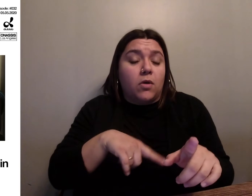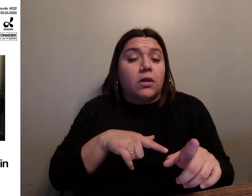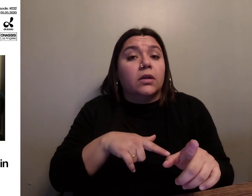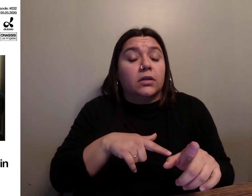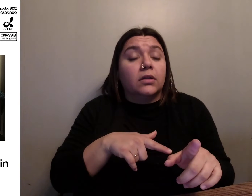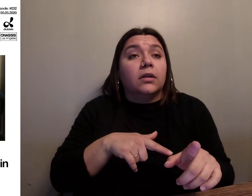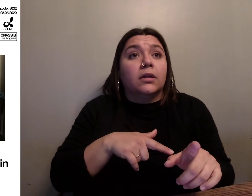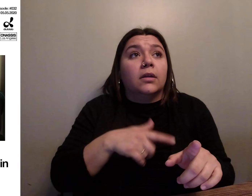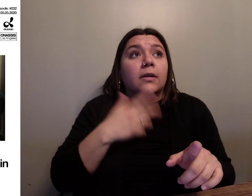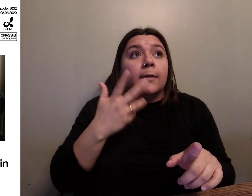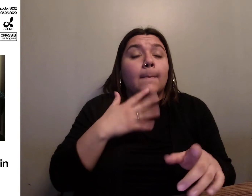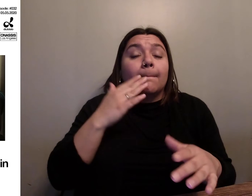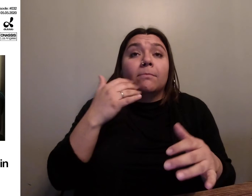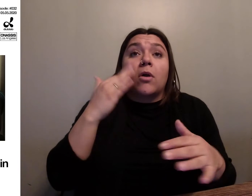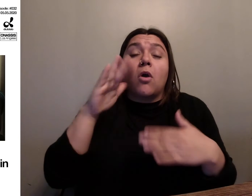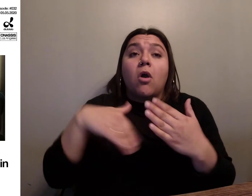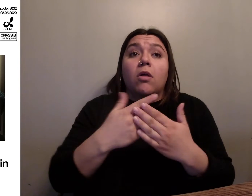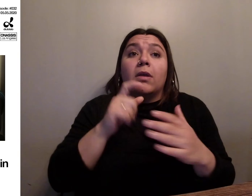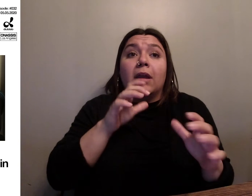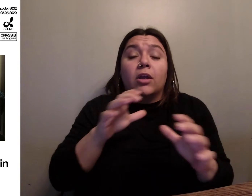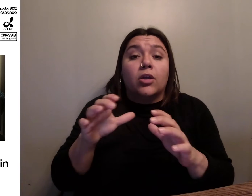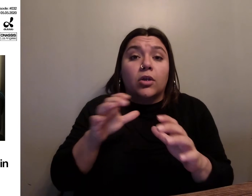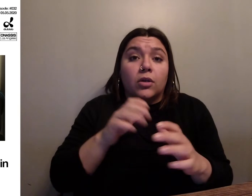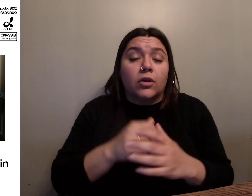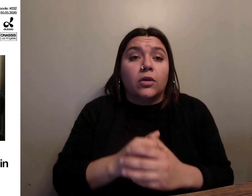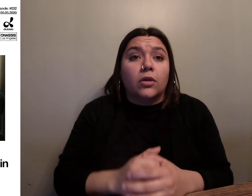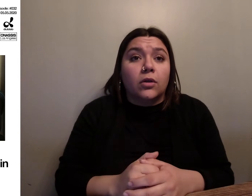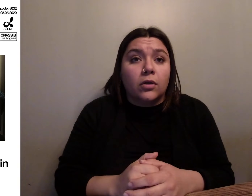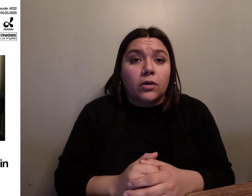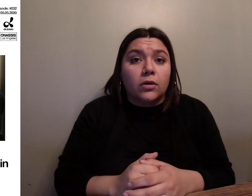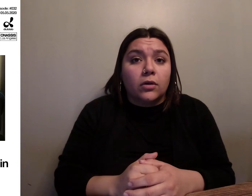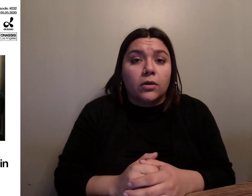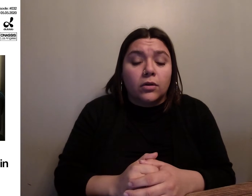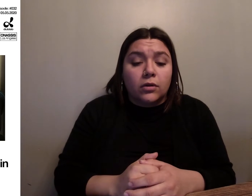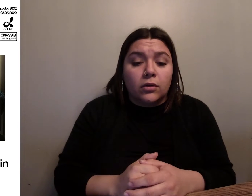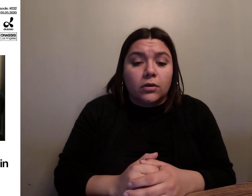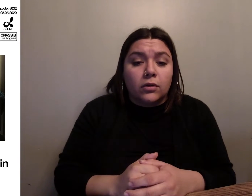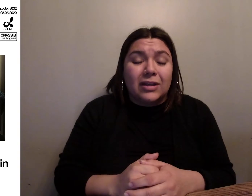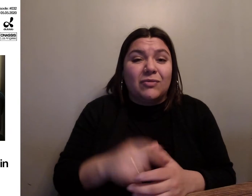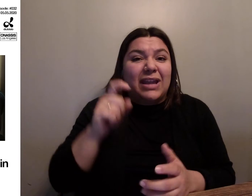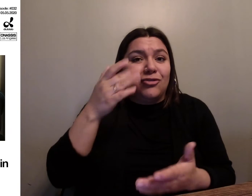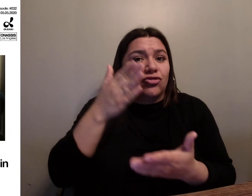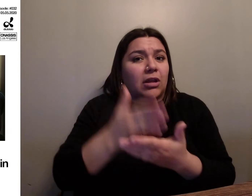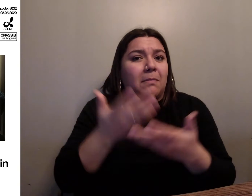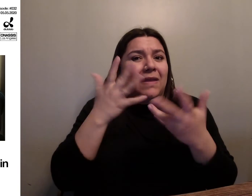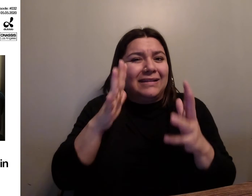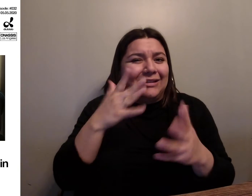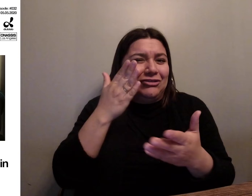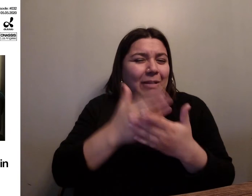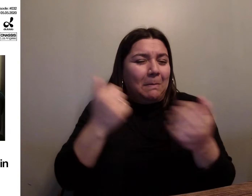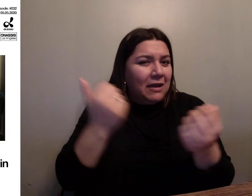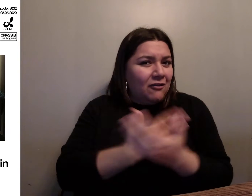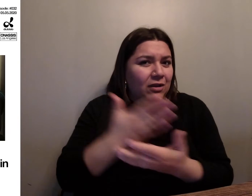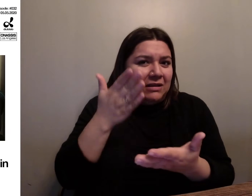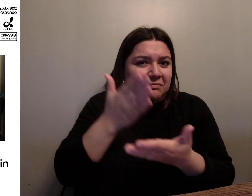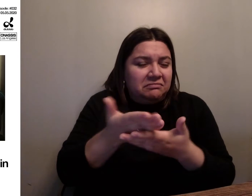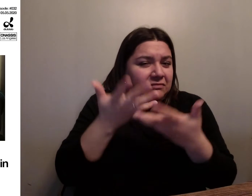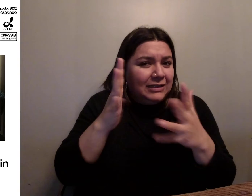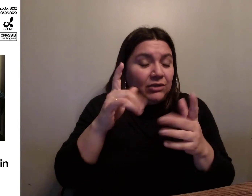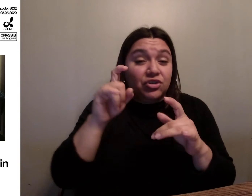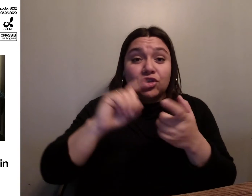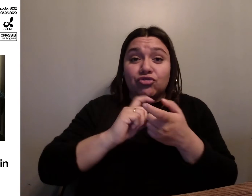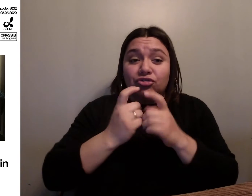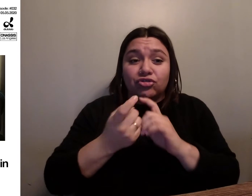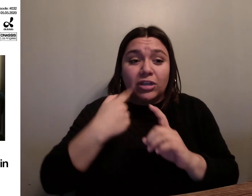everything, to alter our destructive progression of unending resource consumption on a very